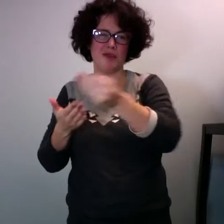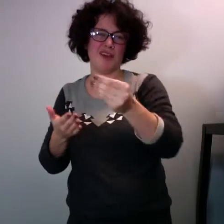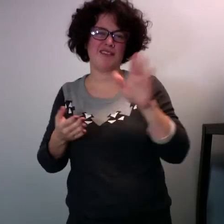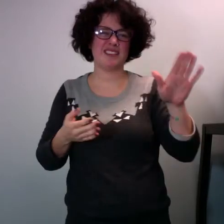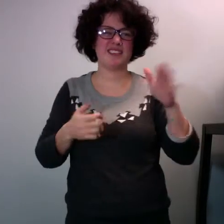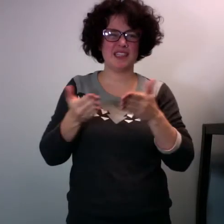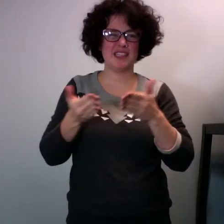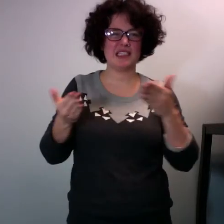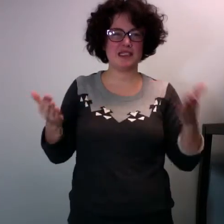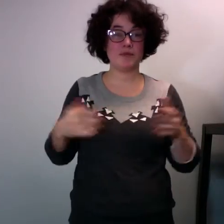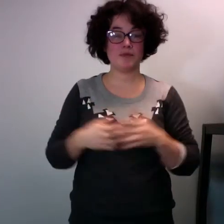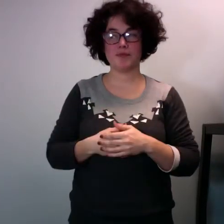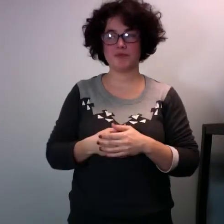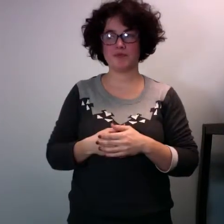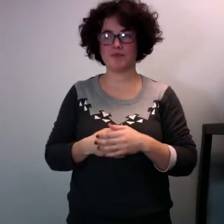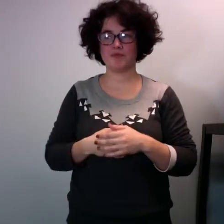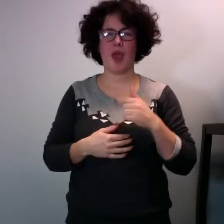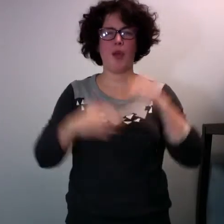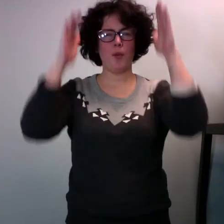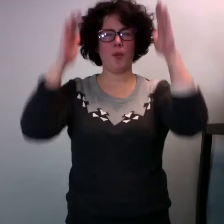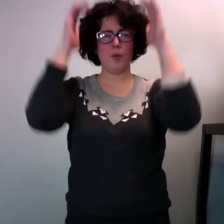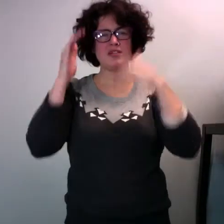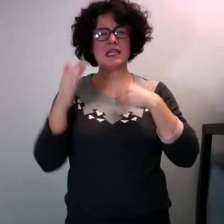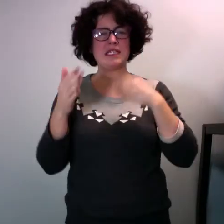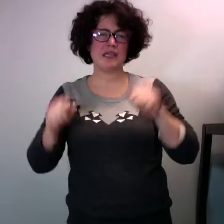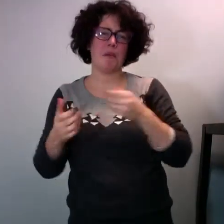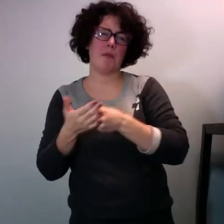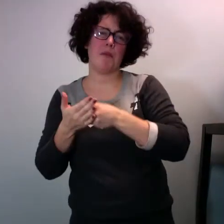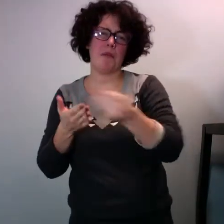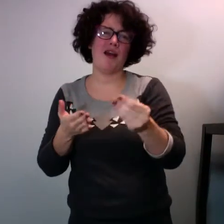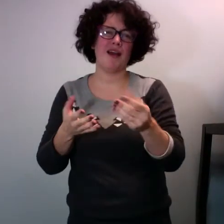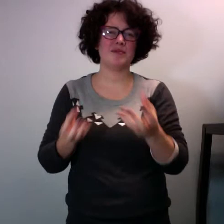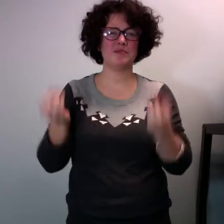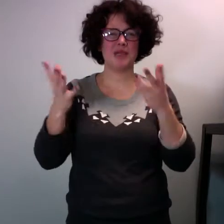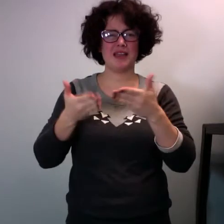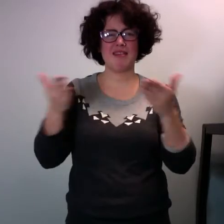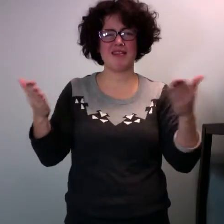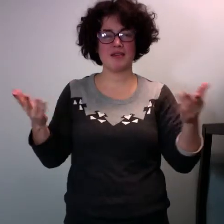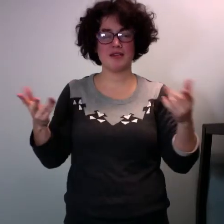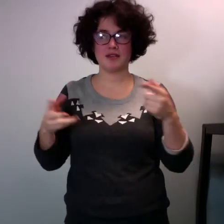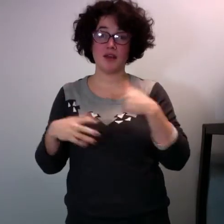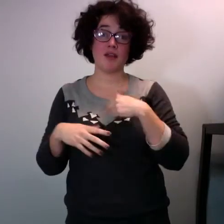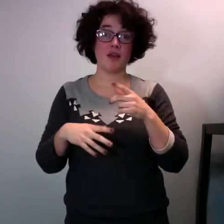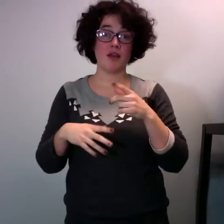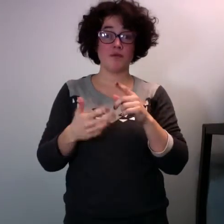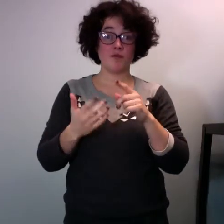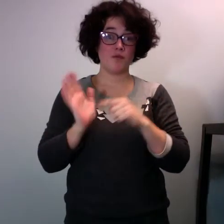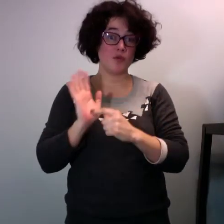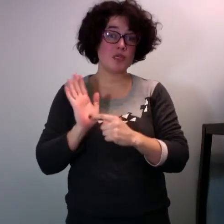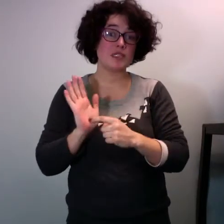There's many things I wish I would have been able to have, like the old monk's bench, which was in fact a bench which